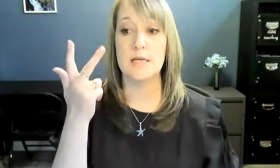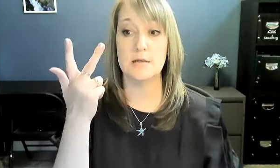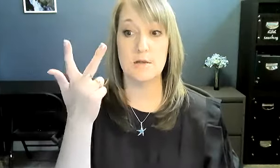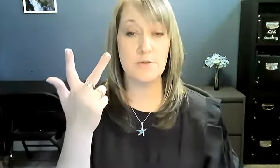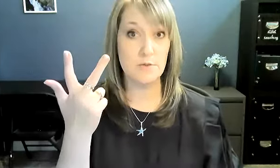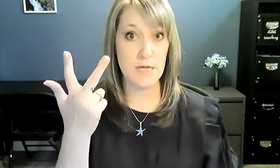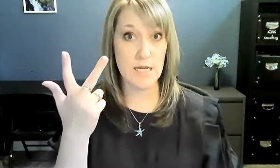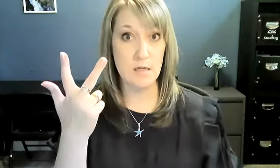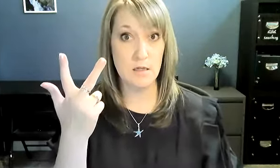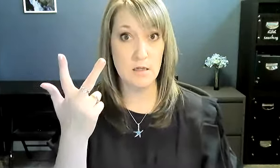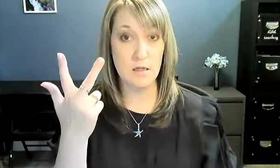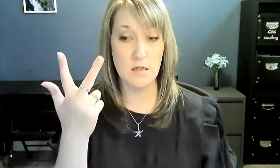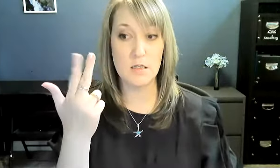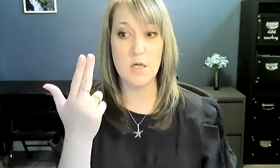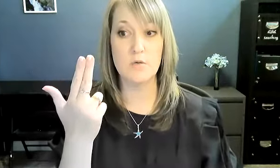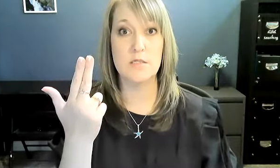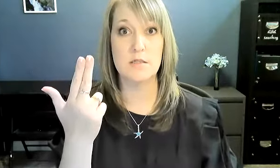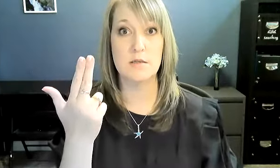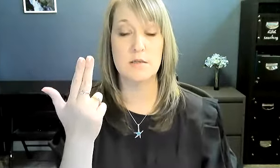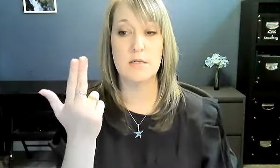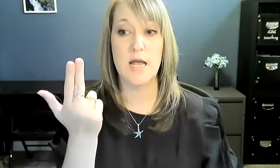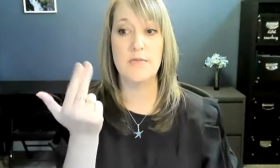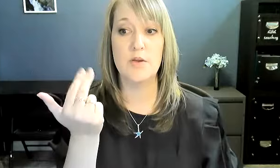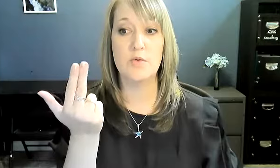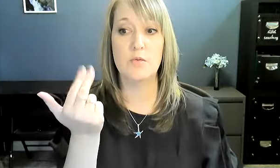is a 3 closed, and then you